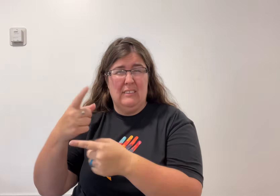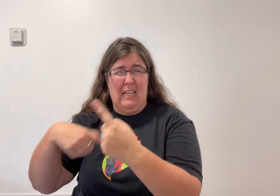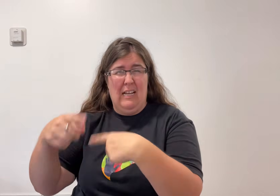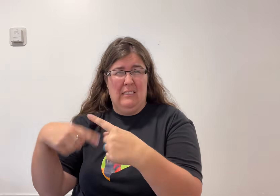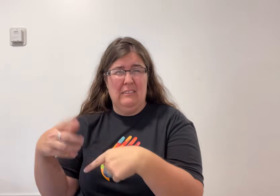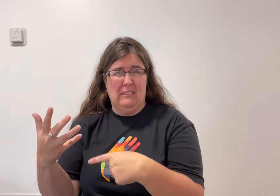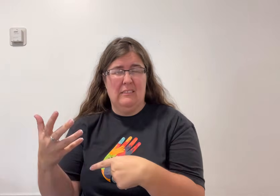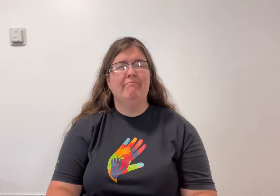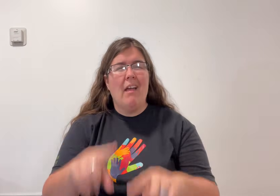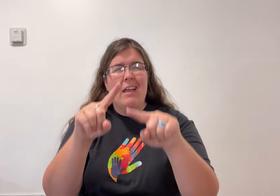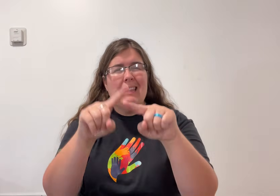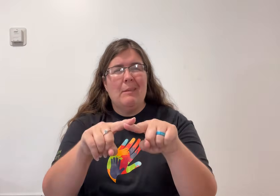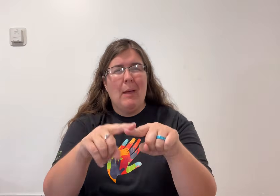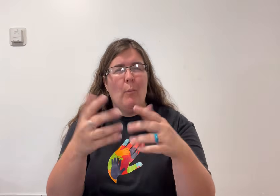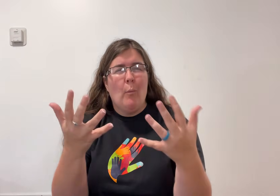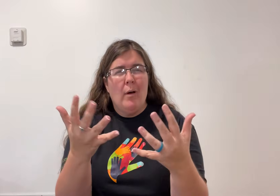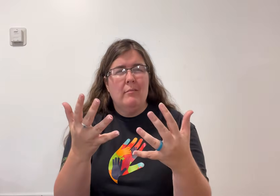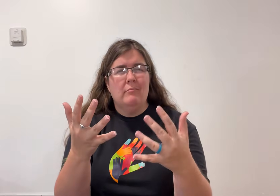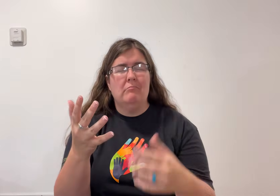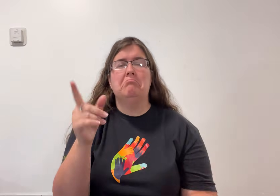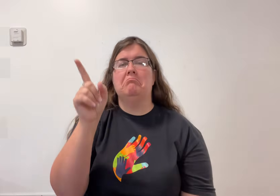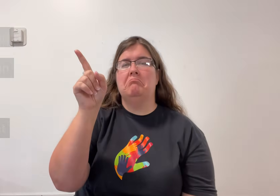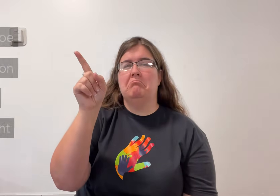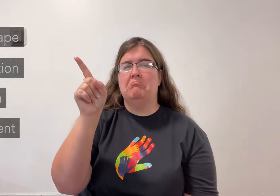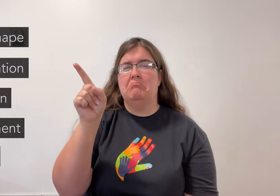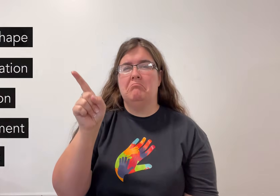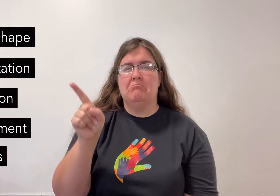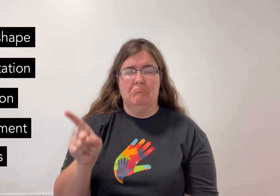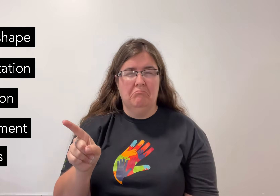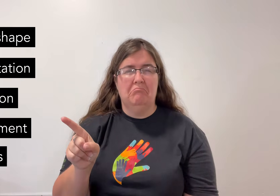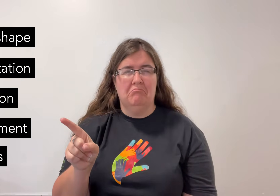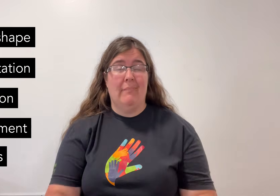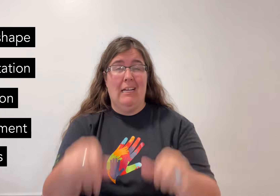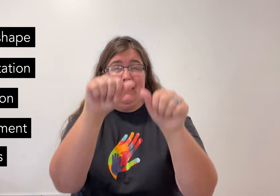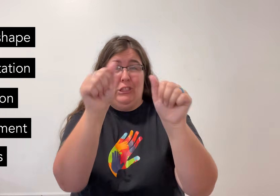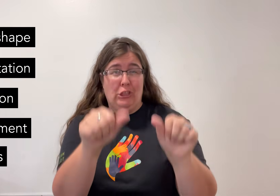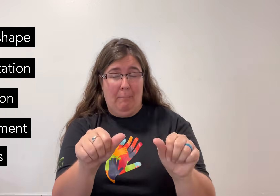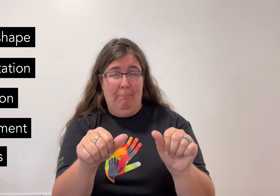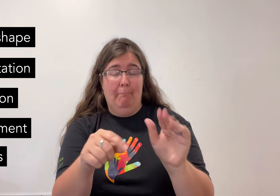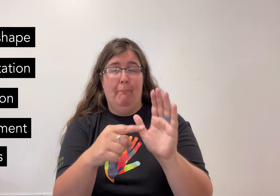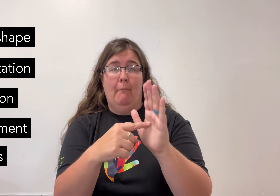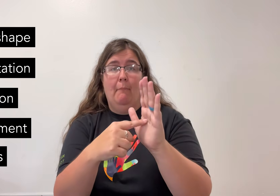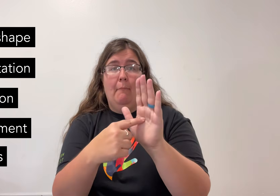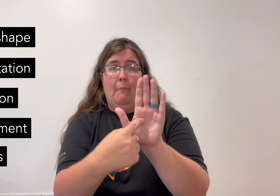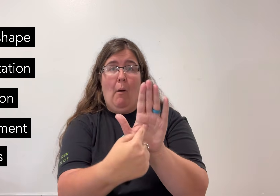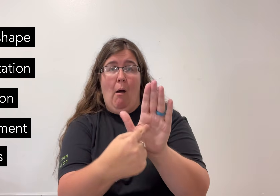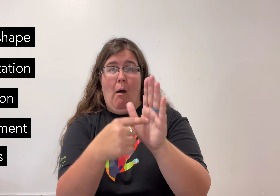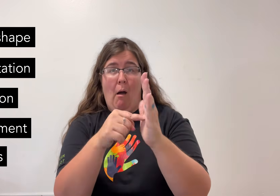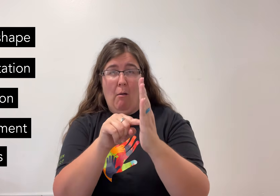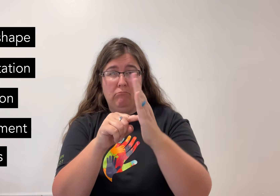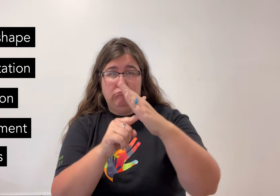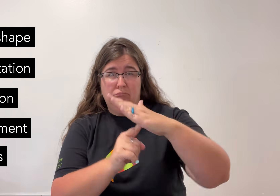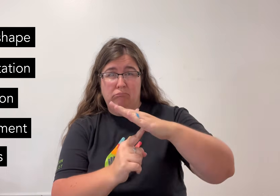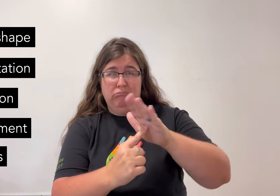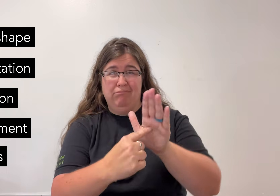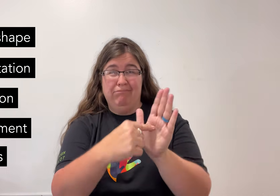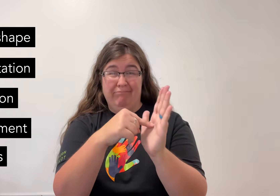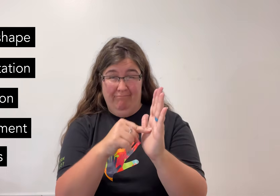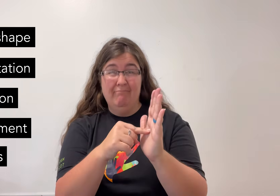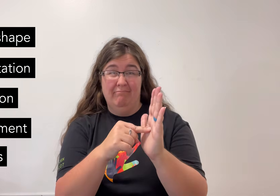signs. And it depends on largely these 5 parameters: hand shape, orientation or the direction your palm is